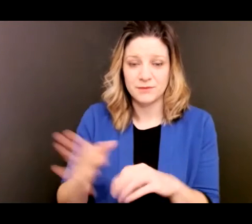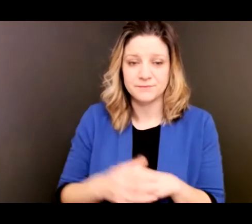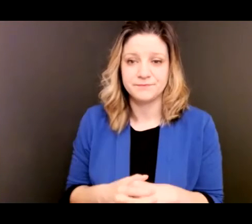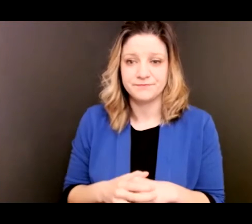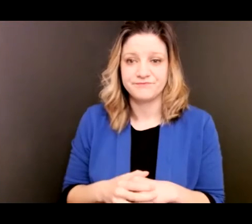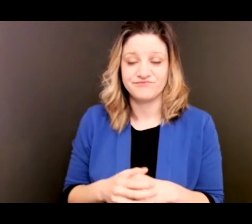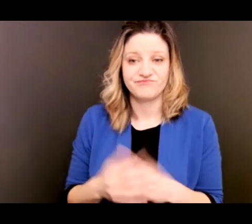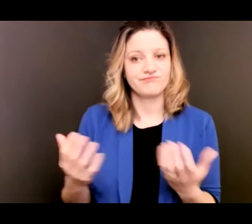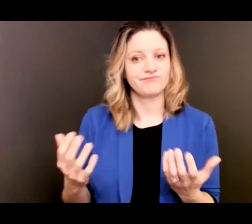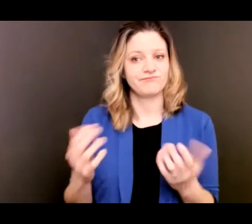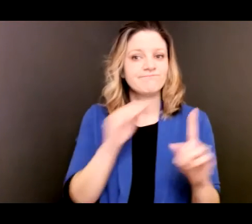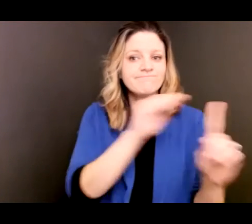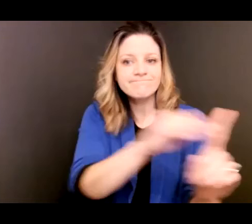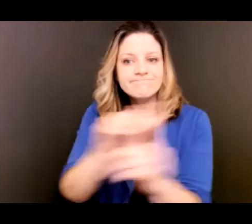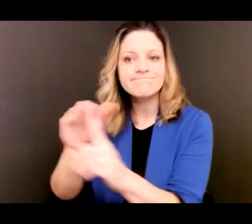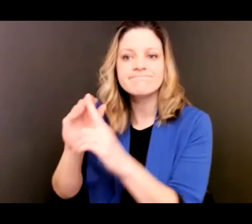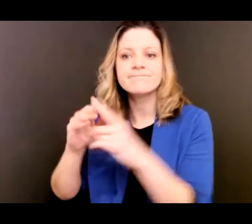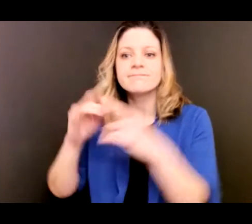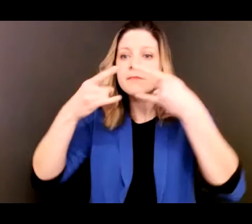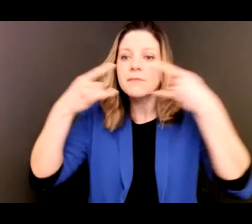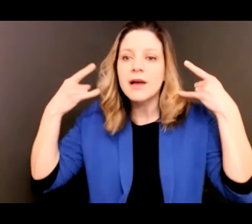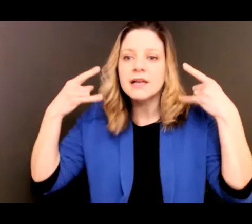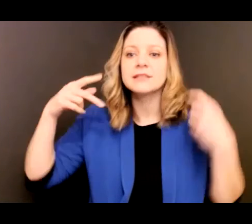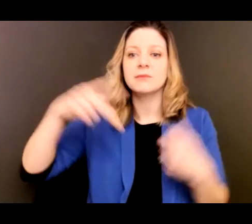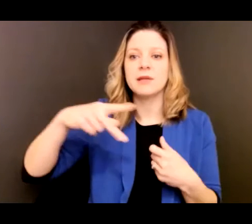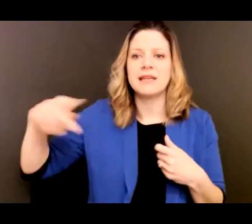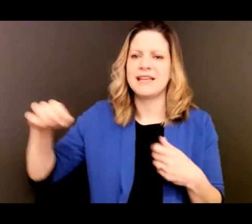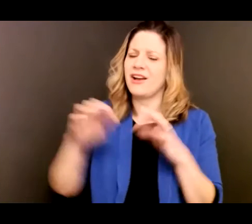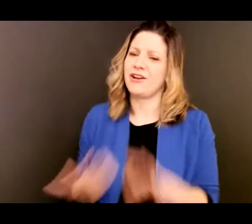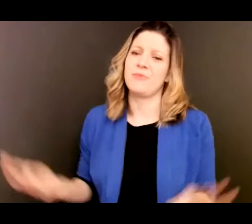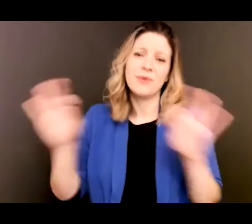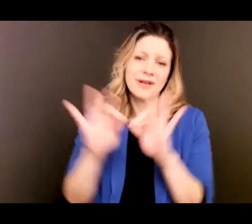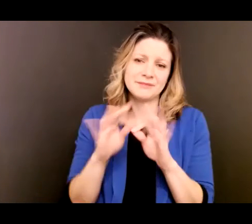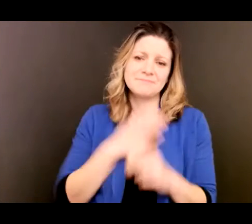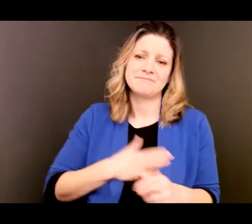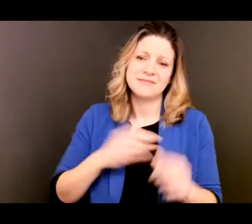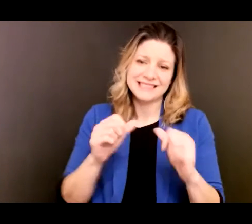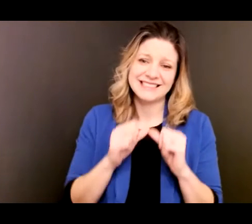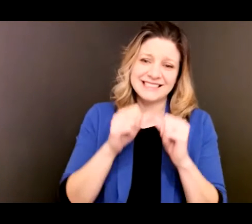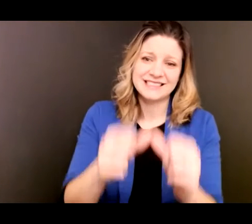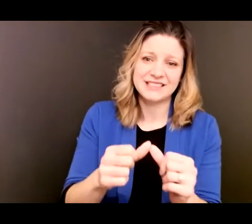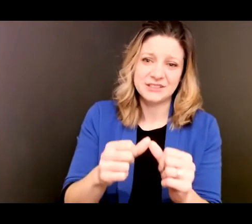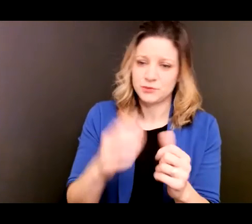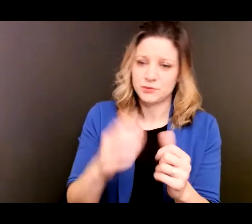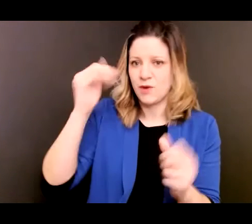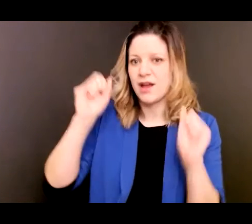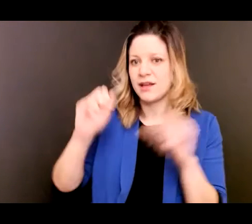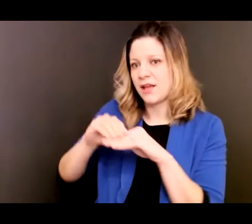Masks and other PPE are still critical in reducing the risk of transmission.